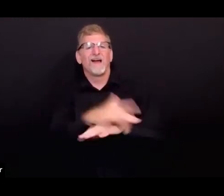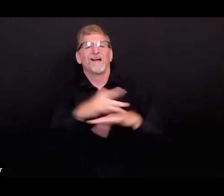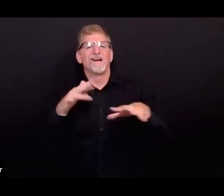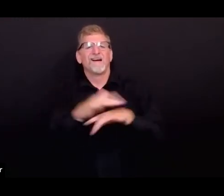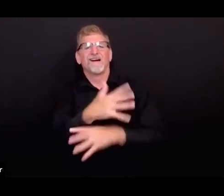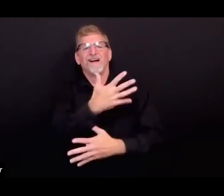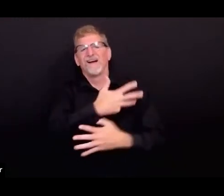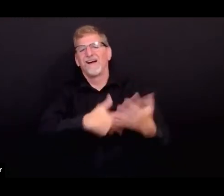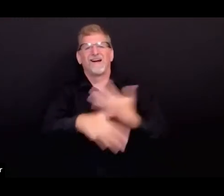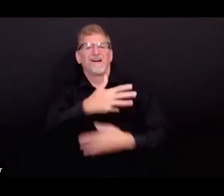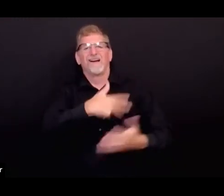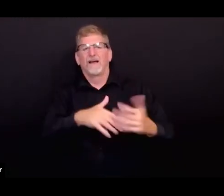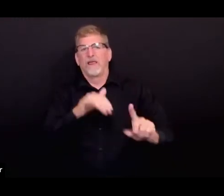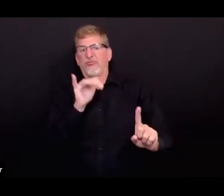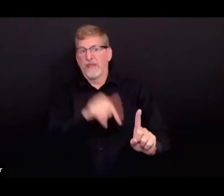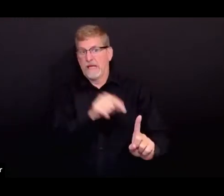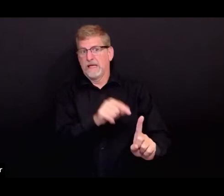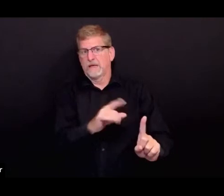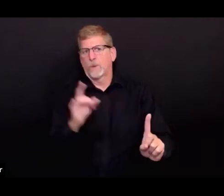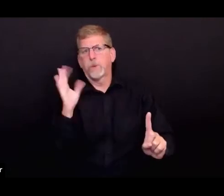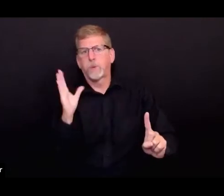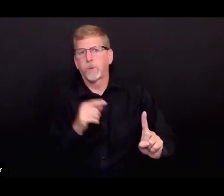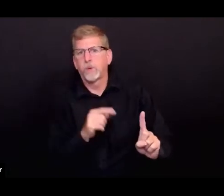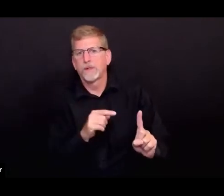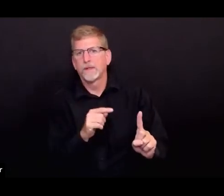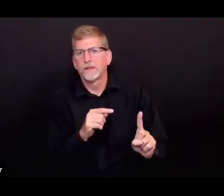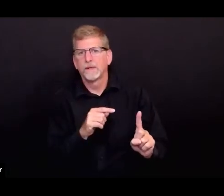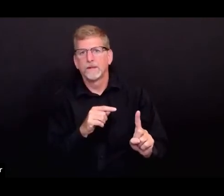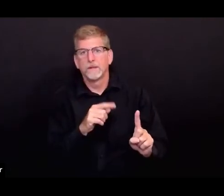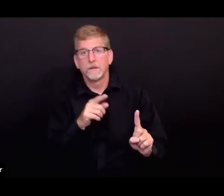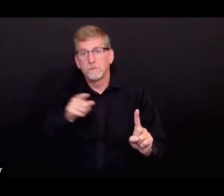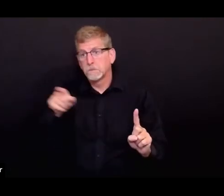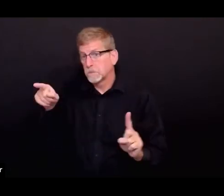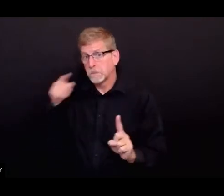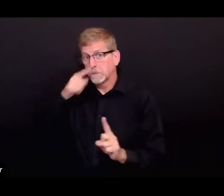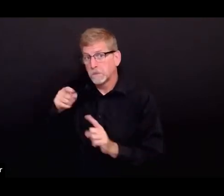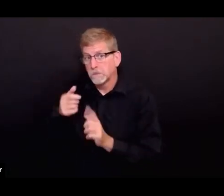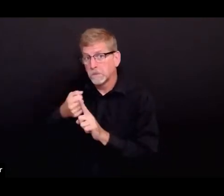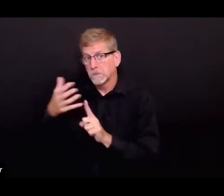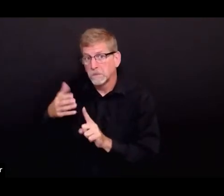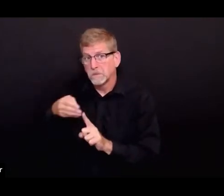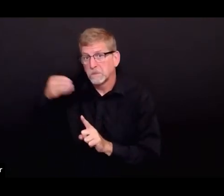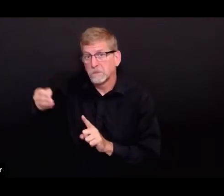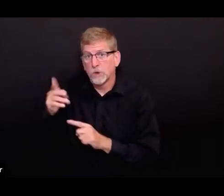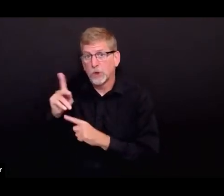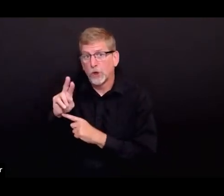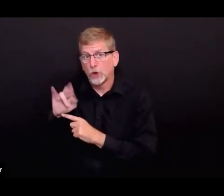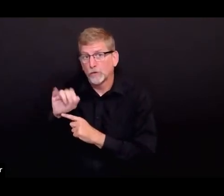So just looking at our sports-related cases overall, we have had